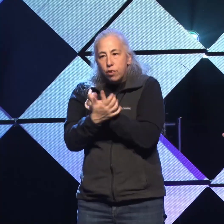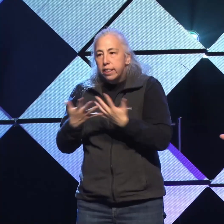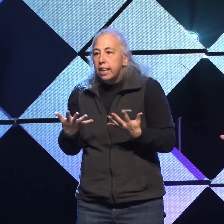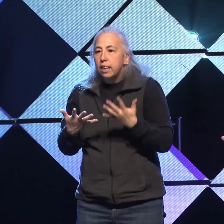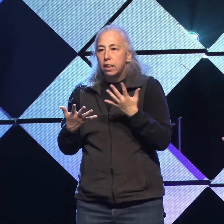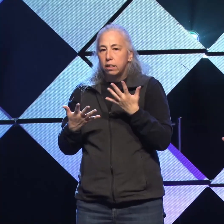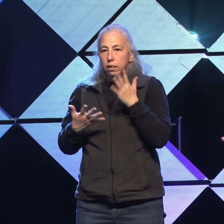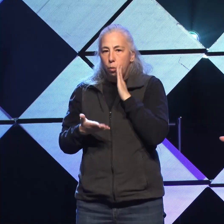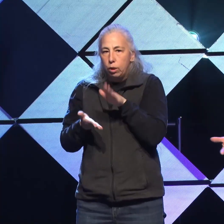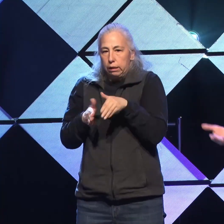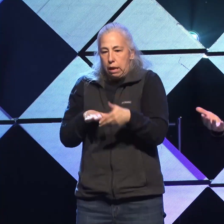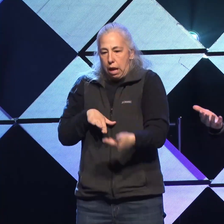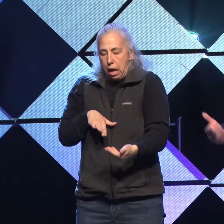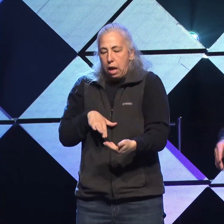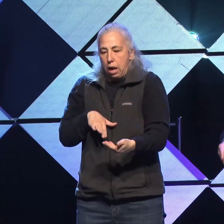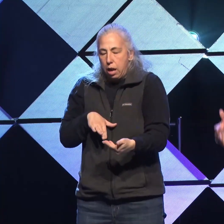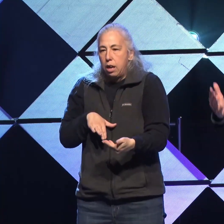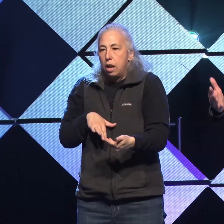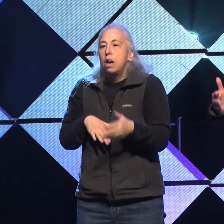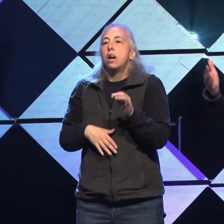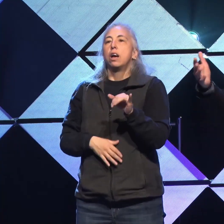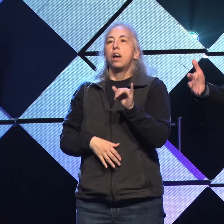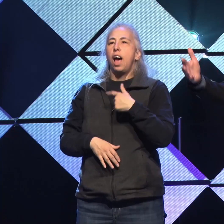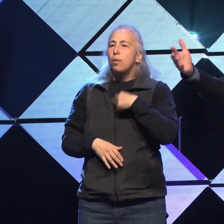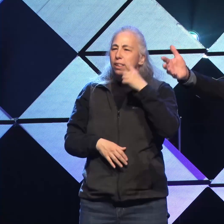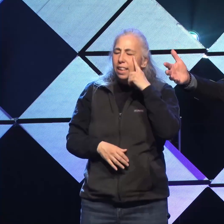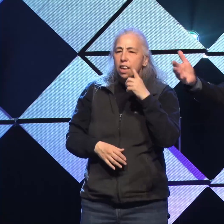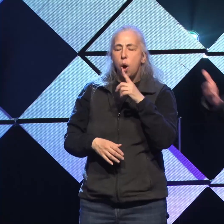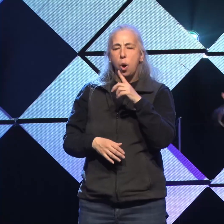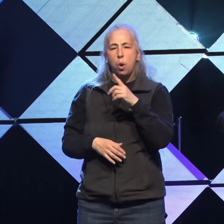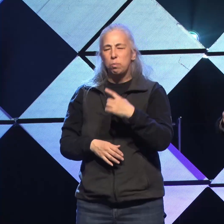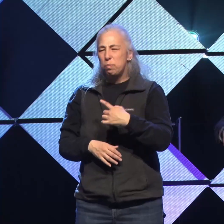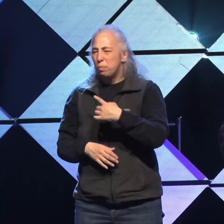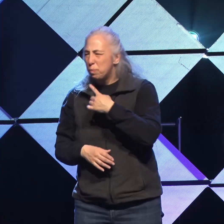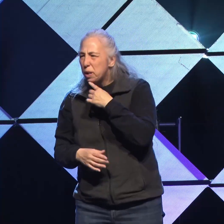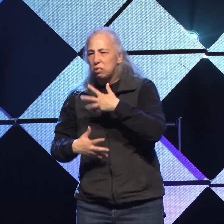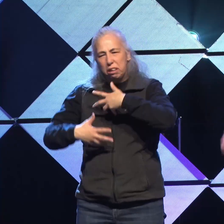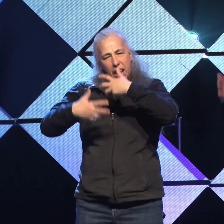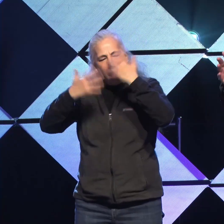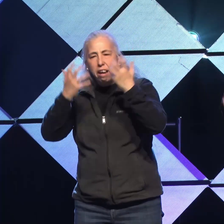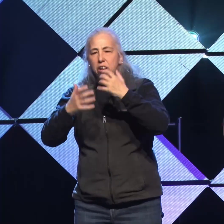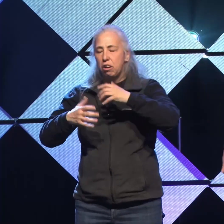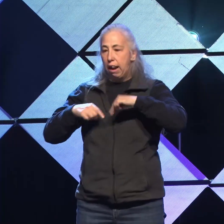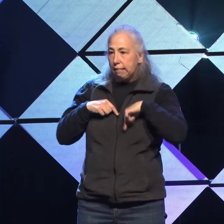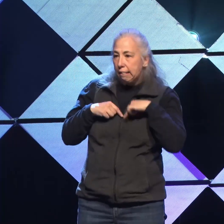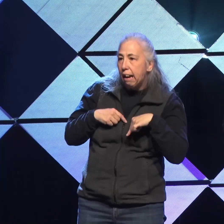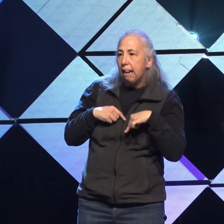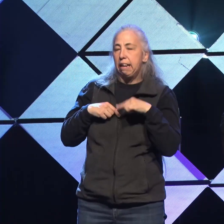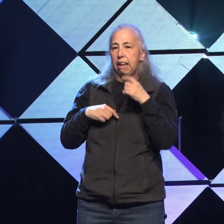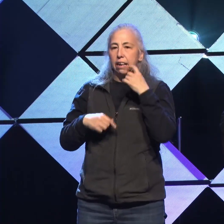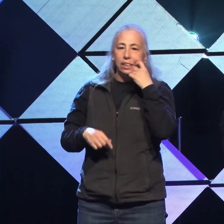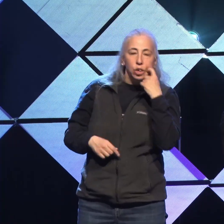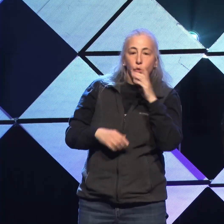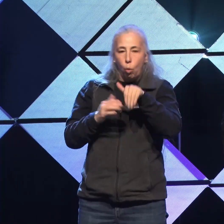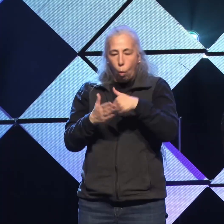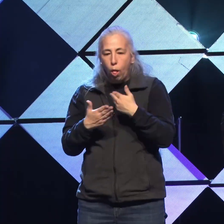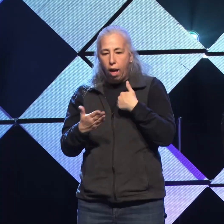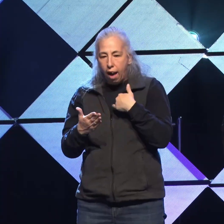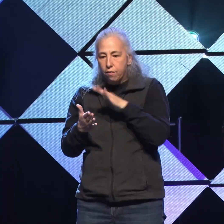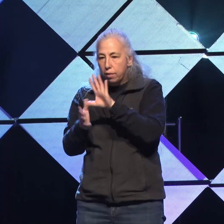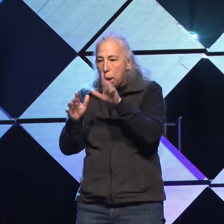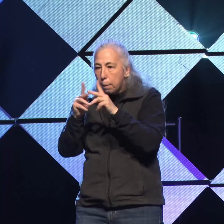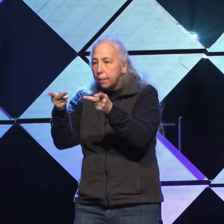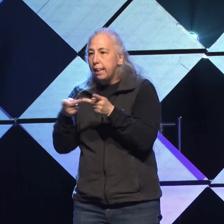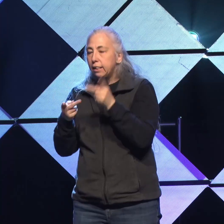I'm thinking all this, and I'm thinking all these topics, bitterness, anger, anxiety, addiction, every one of them has treatment centers